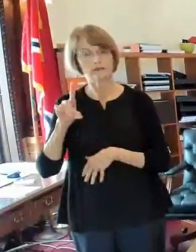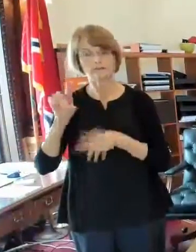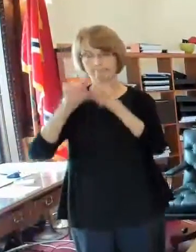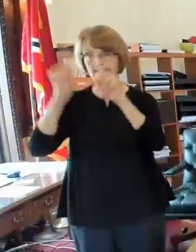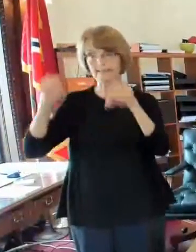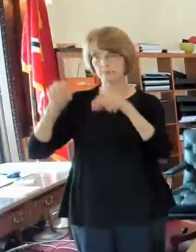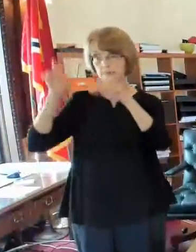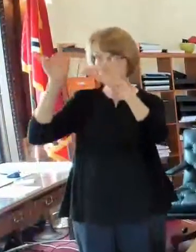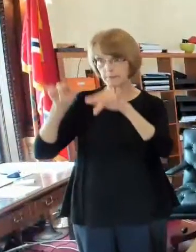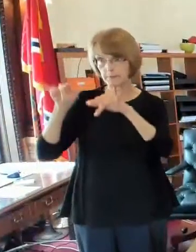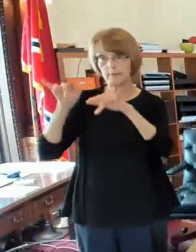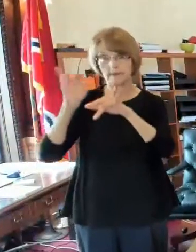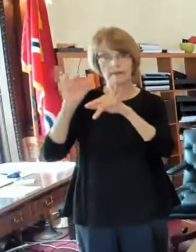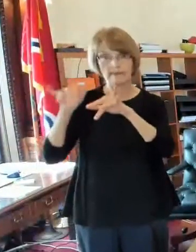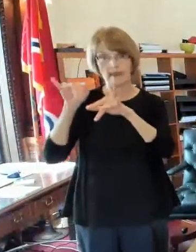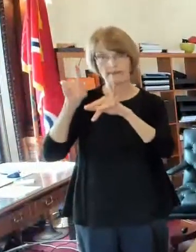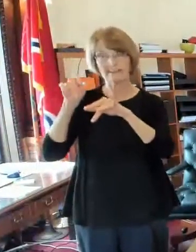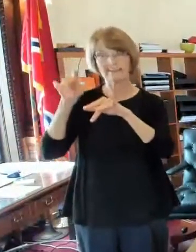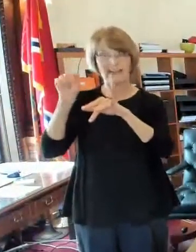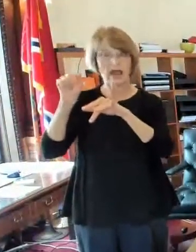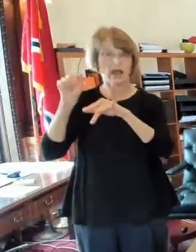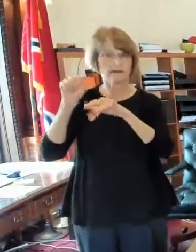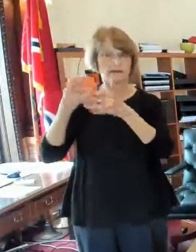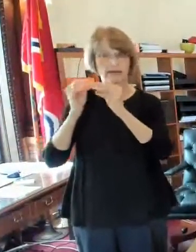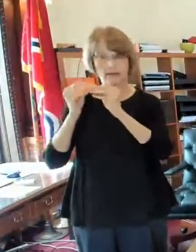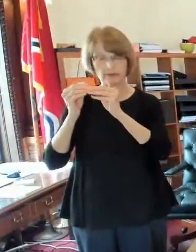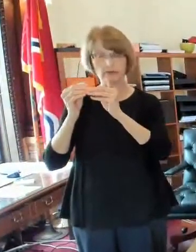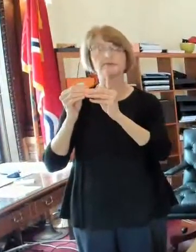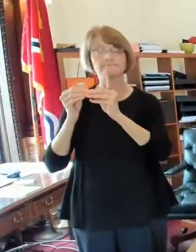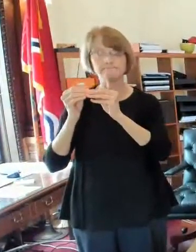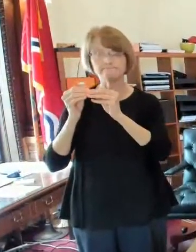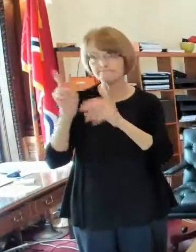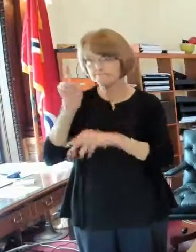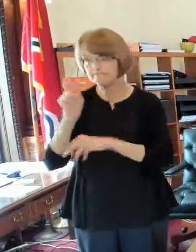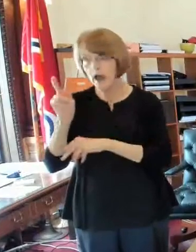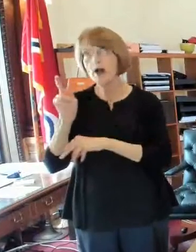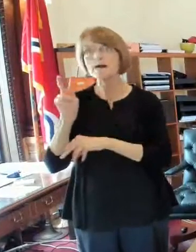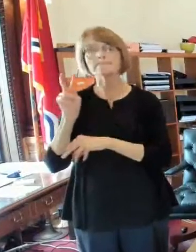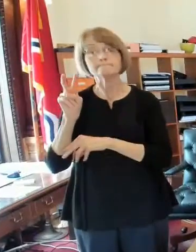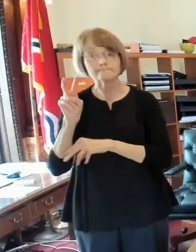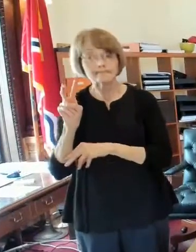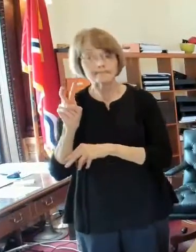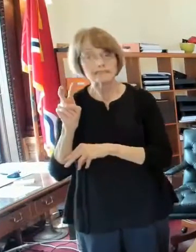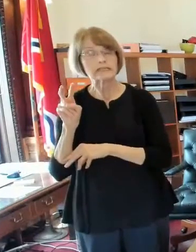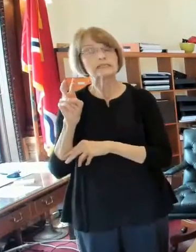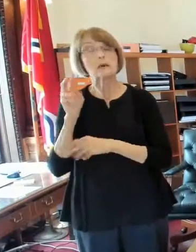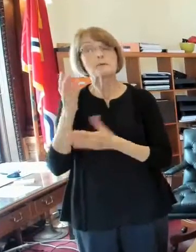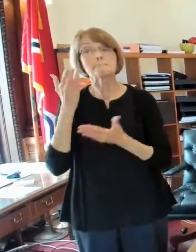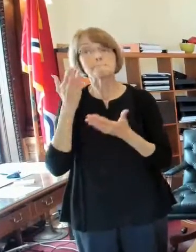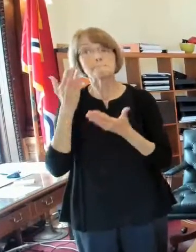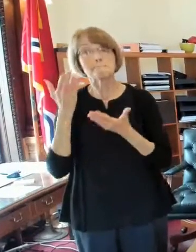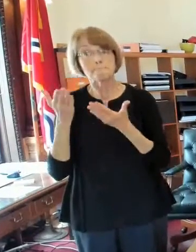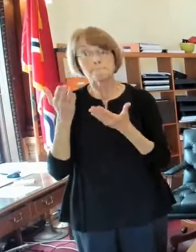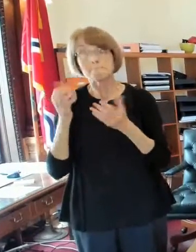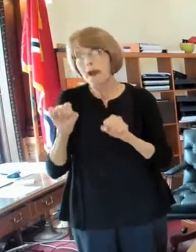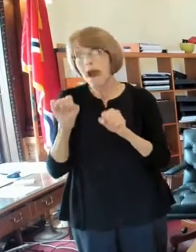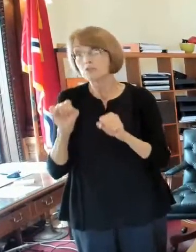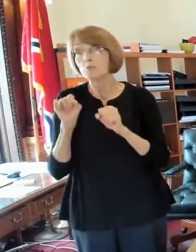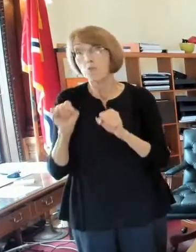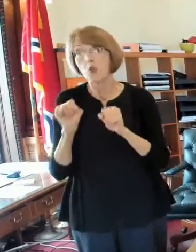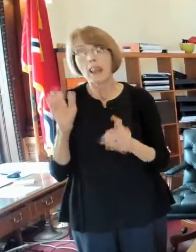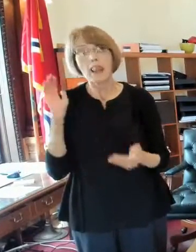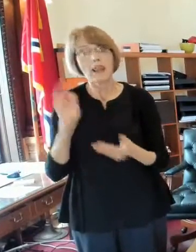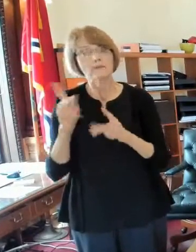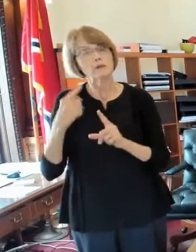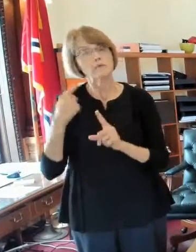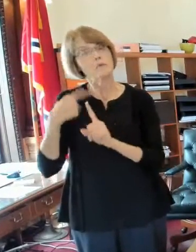preliminary data over the next couple of days, suggests that the positivity rate could go down or is on the way down.